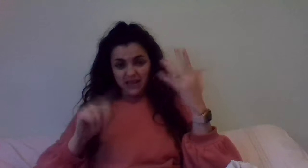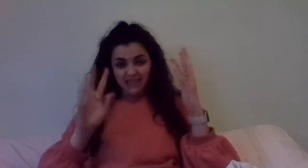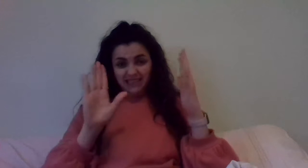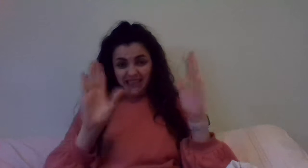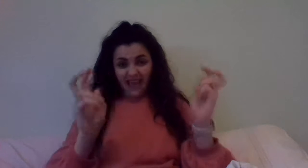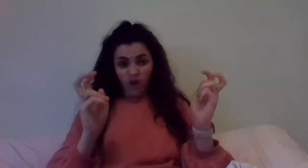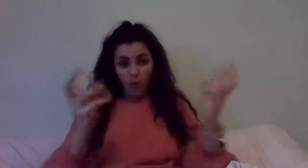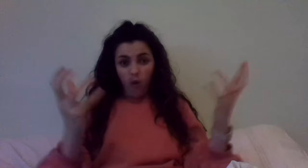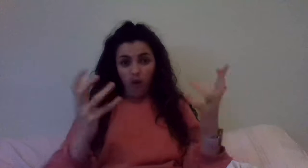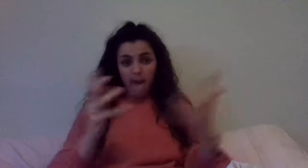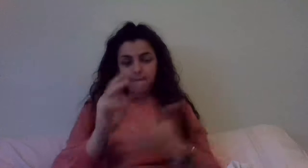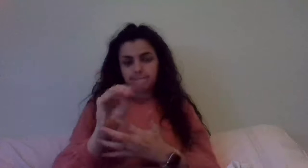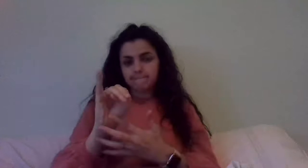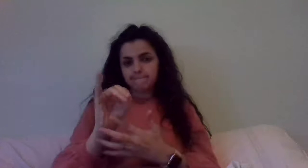in 1941,